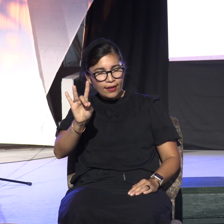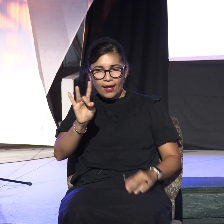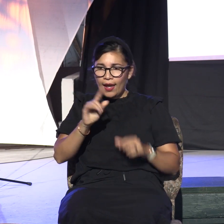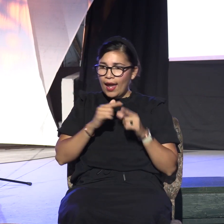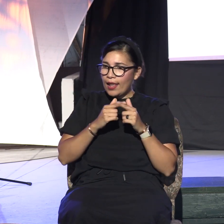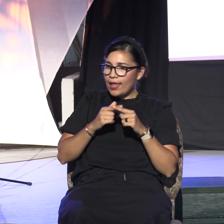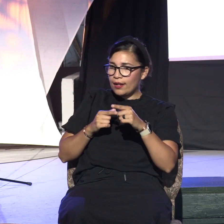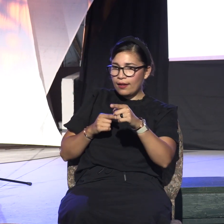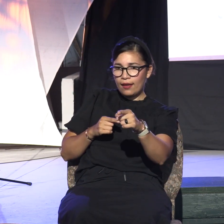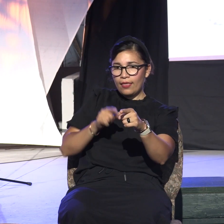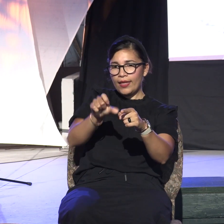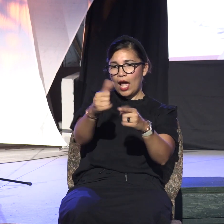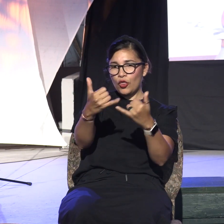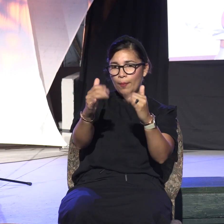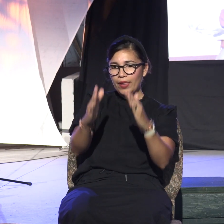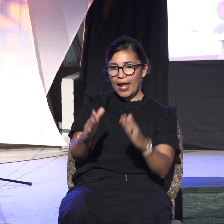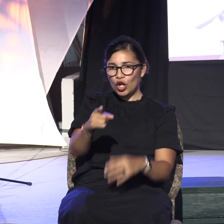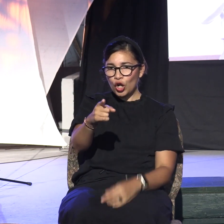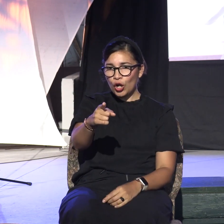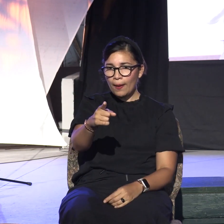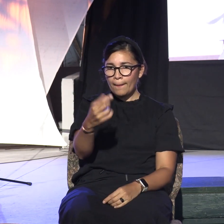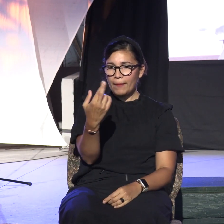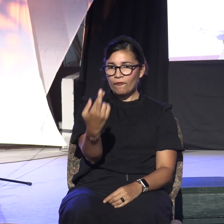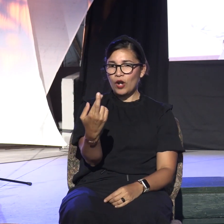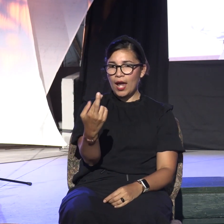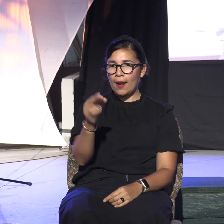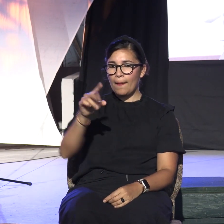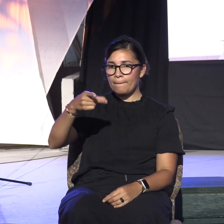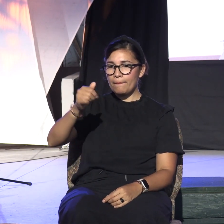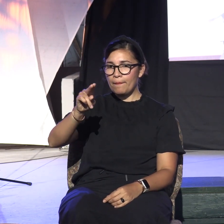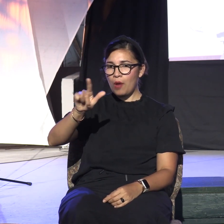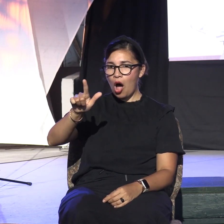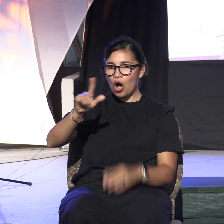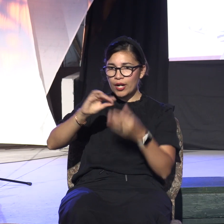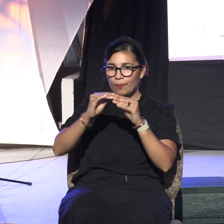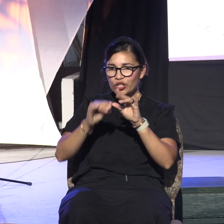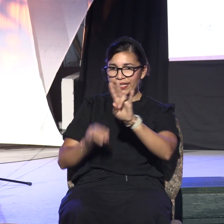added up the numbers and called play 13.